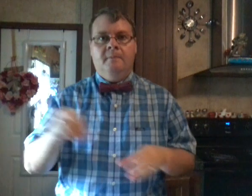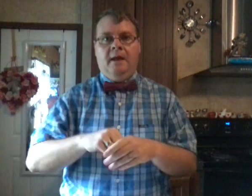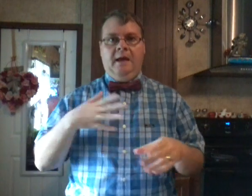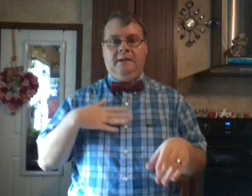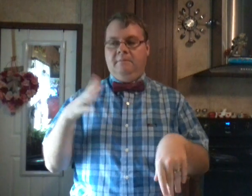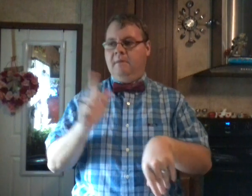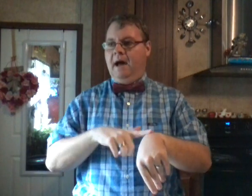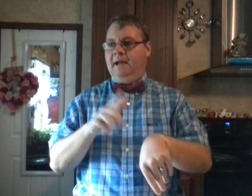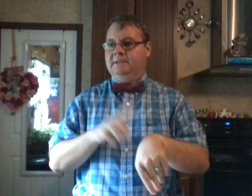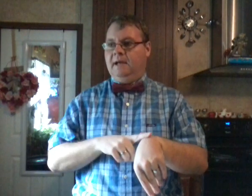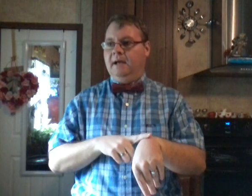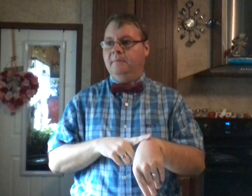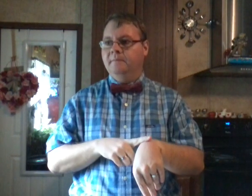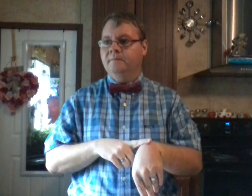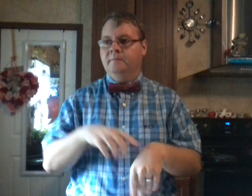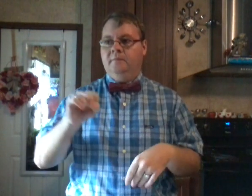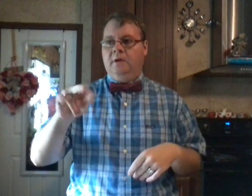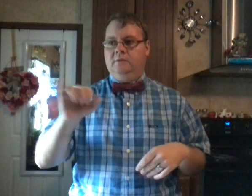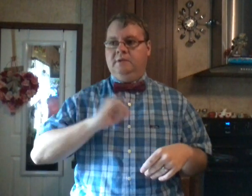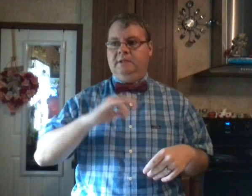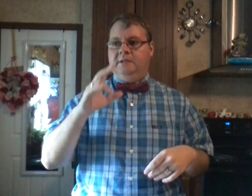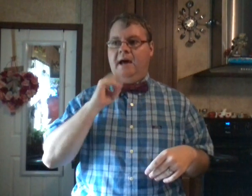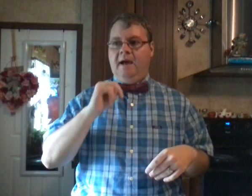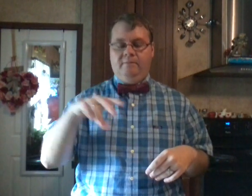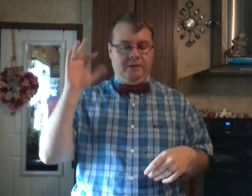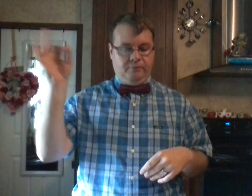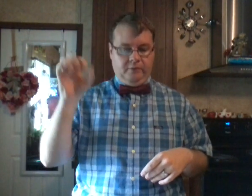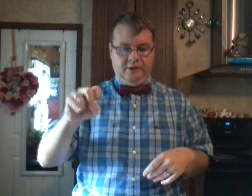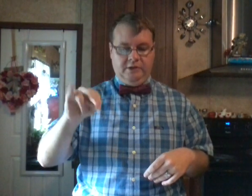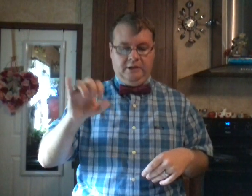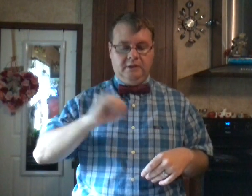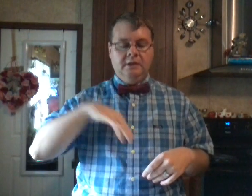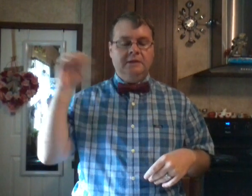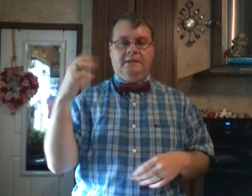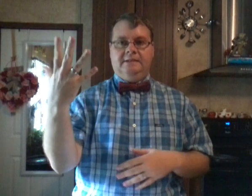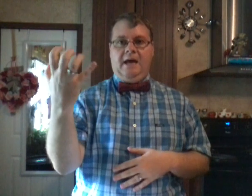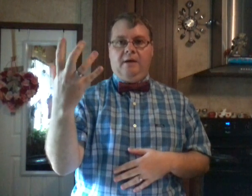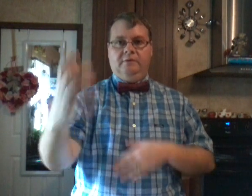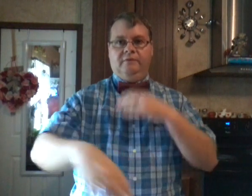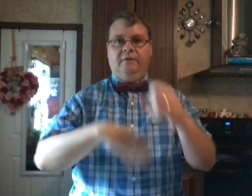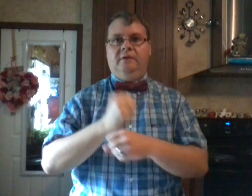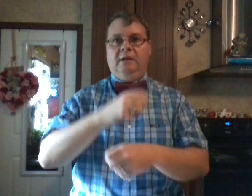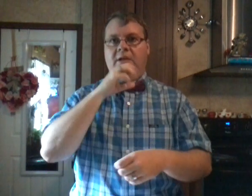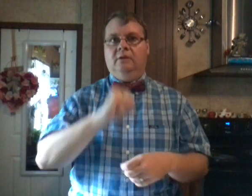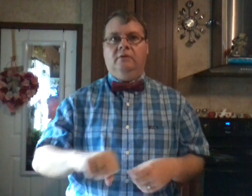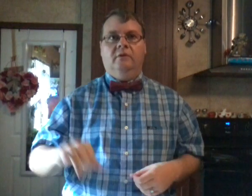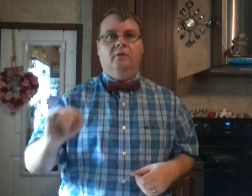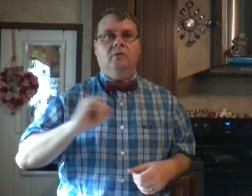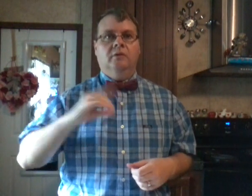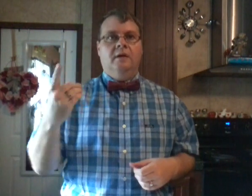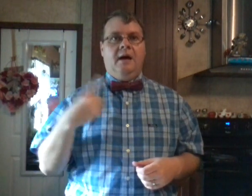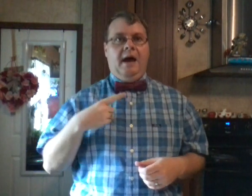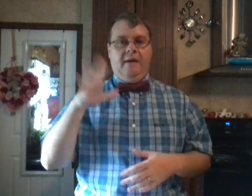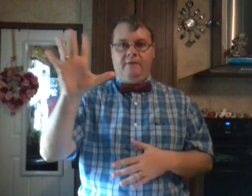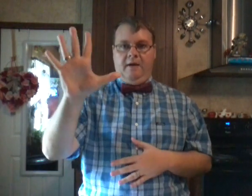And like in my time, you know, since I've been preaching, since I was 15 years old, I've